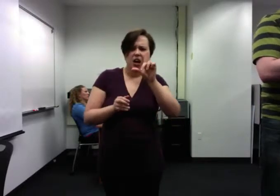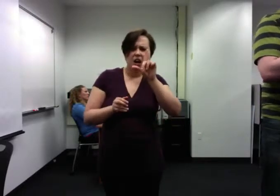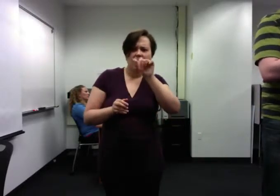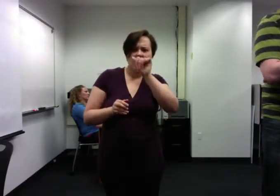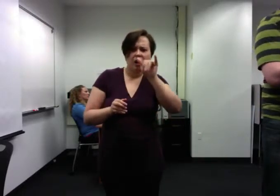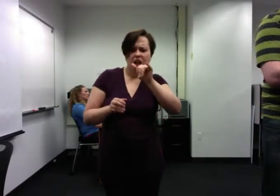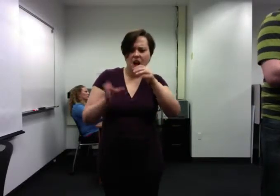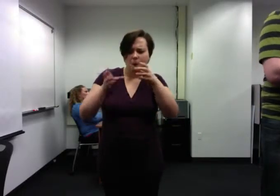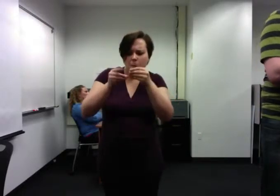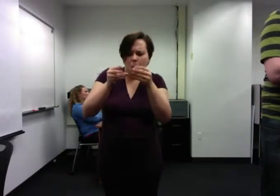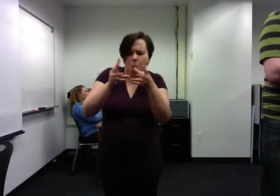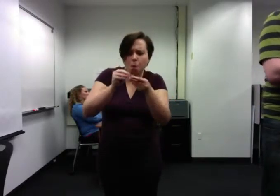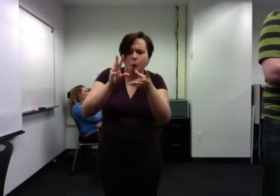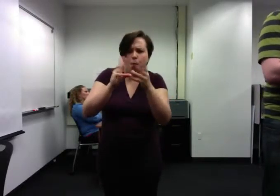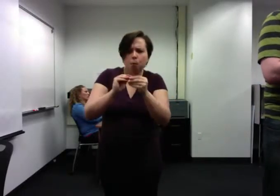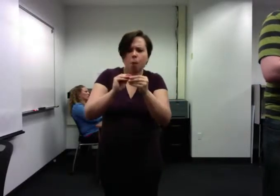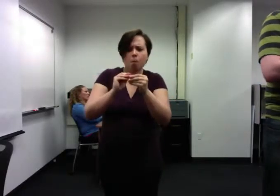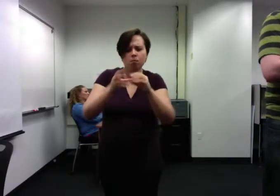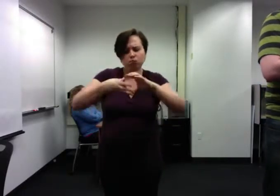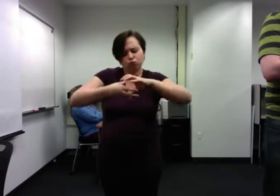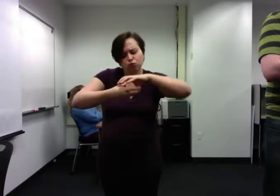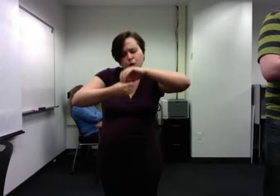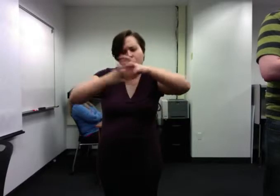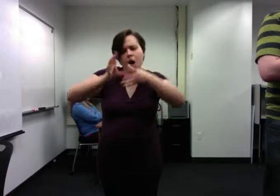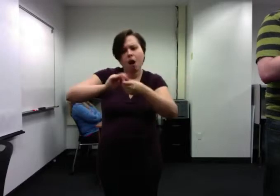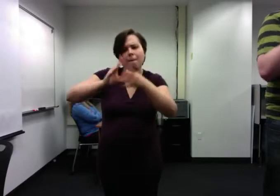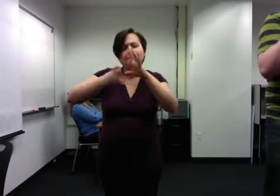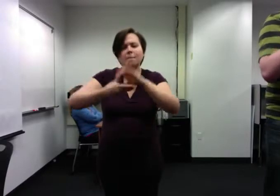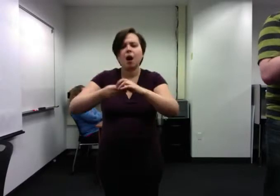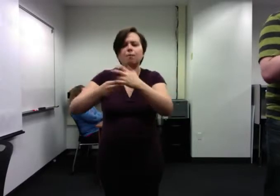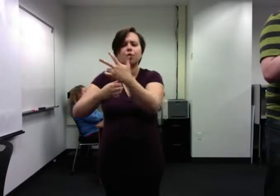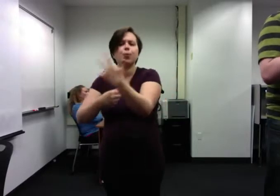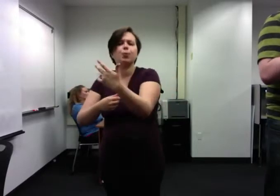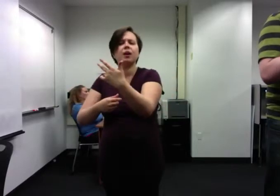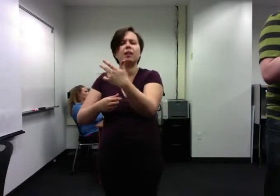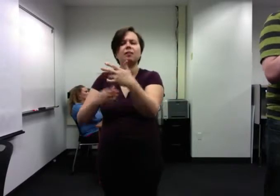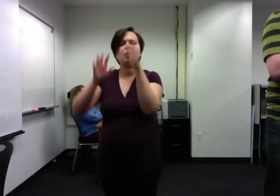into three little snowmen, and then after she had them all built, she'd go, pow!